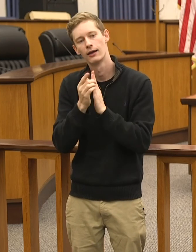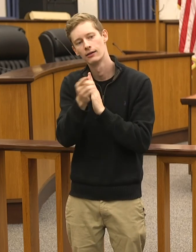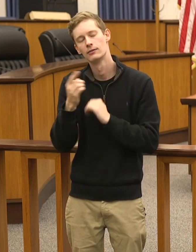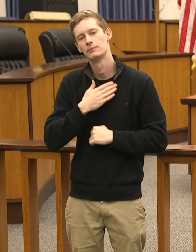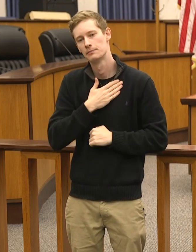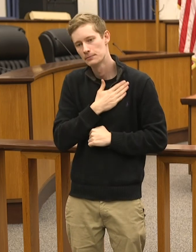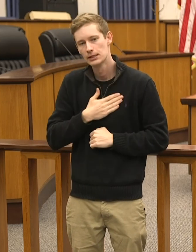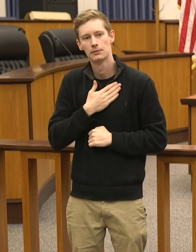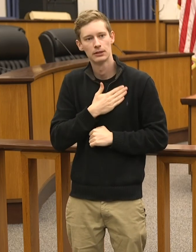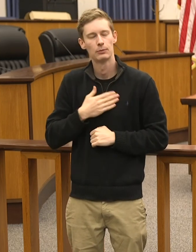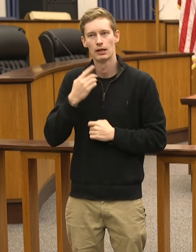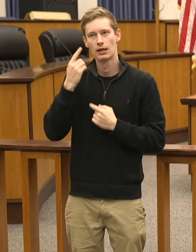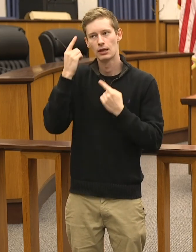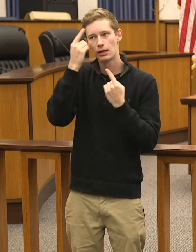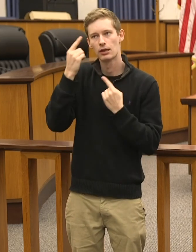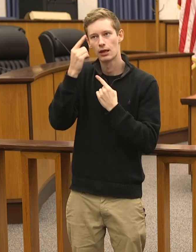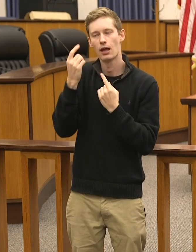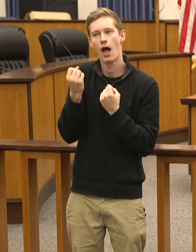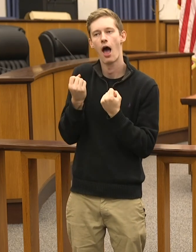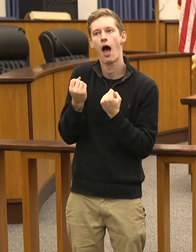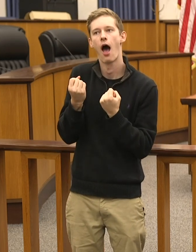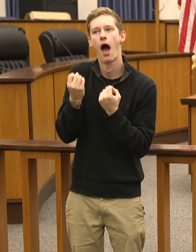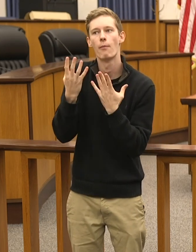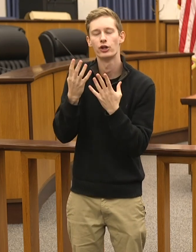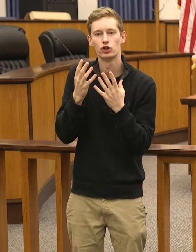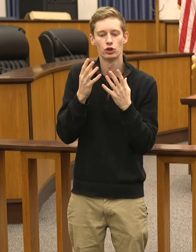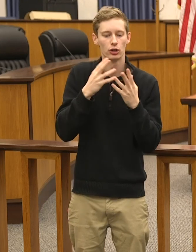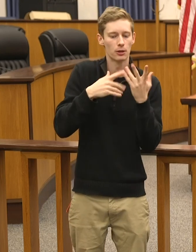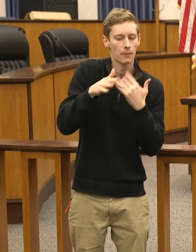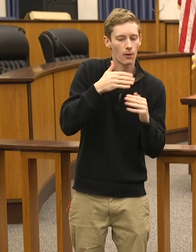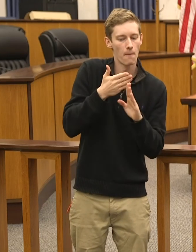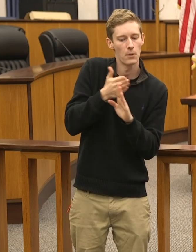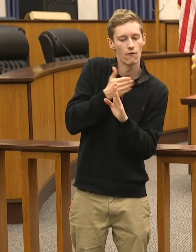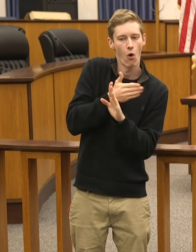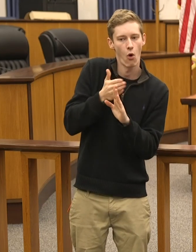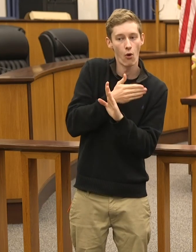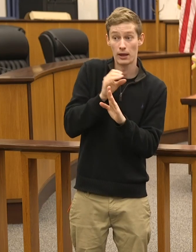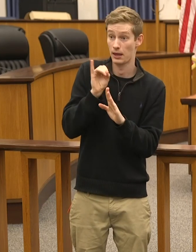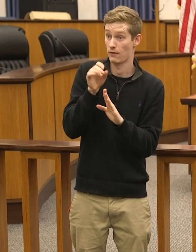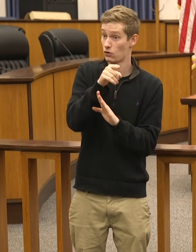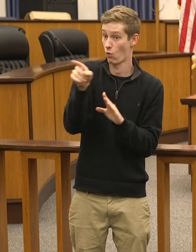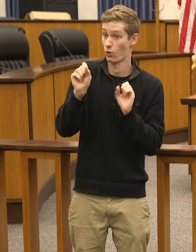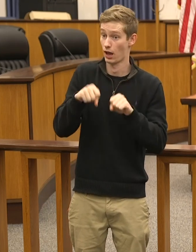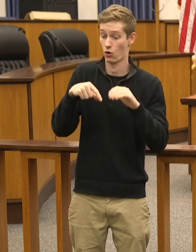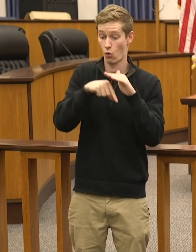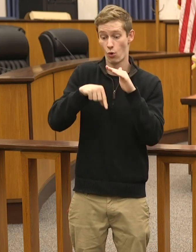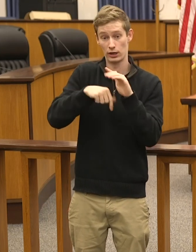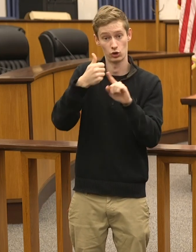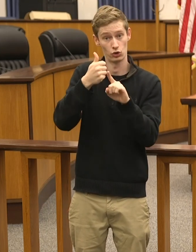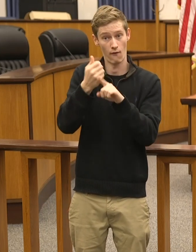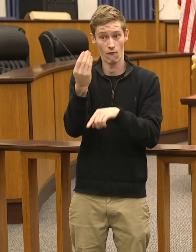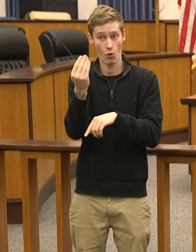cloistering themselves in the days leading up to that gathering, if they can at all quarantine themselves for